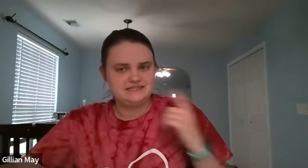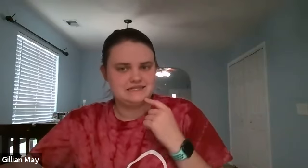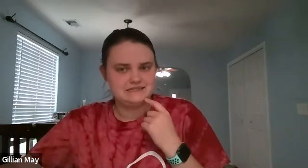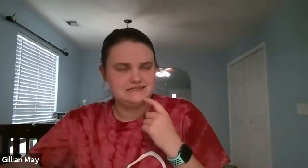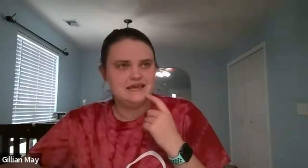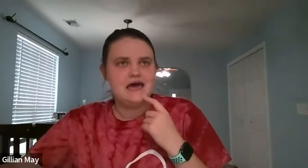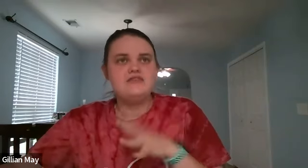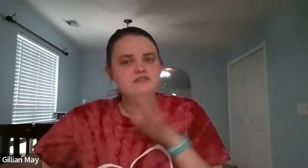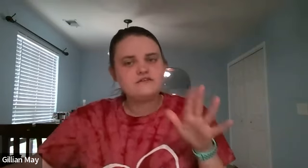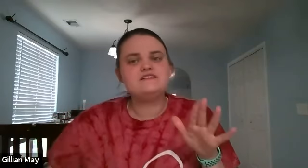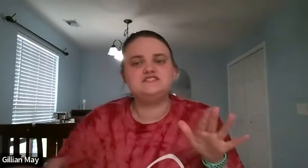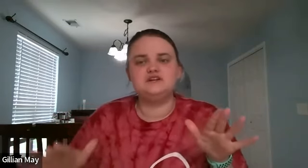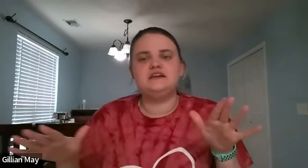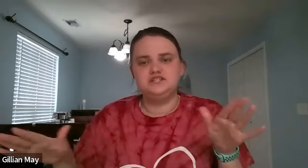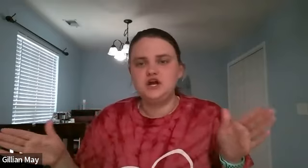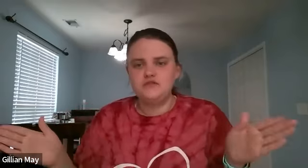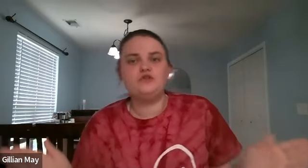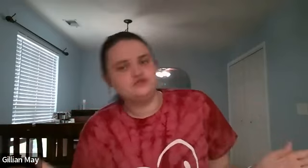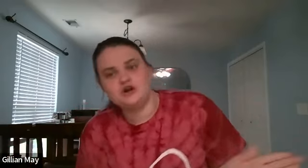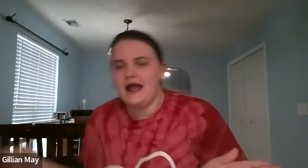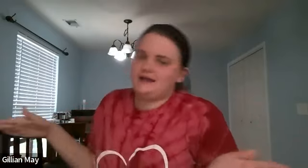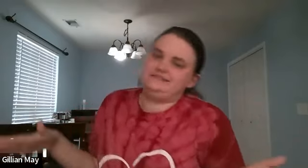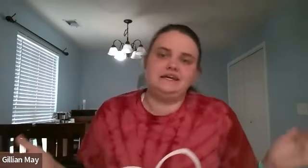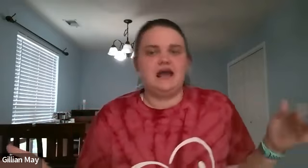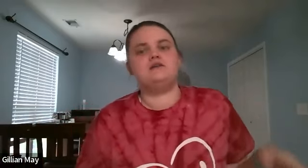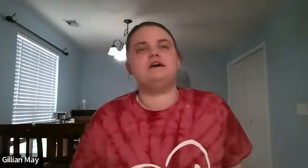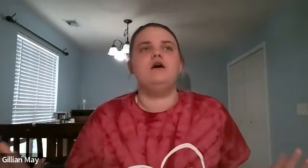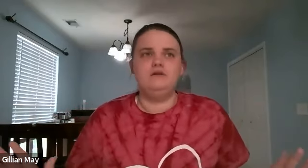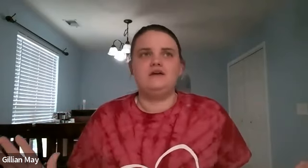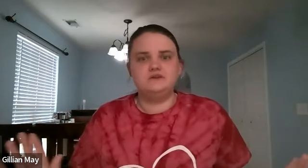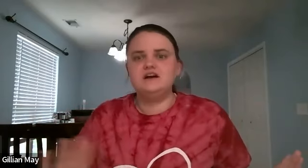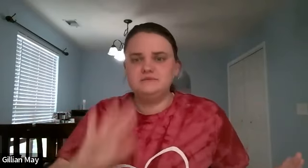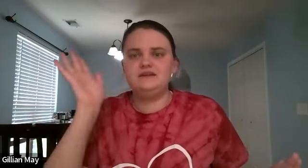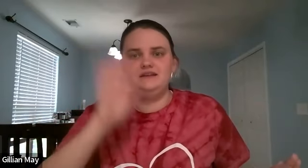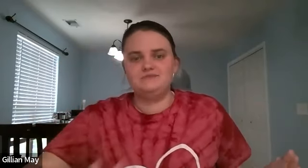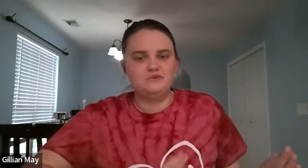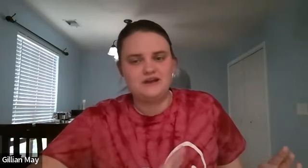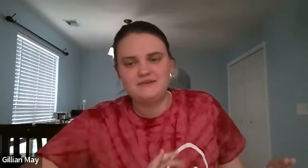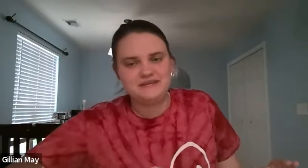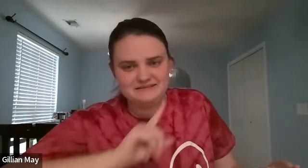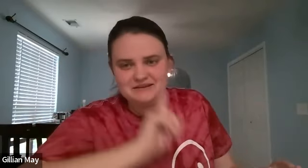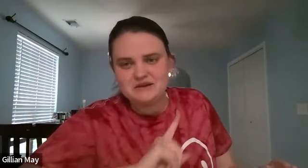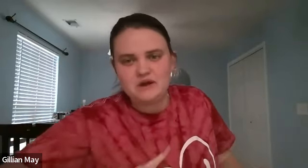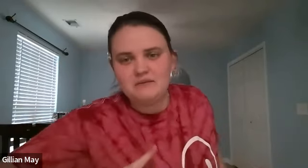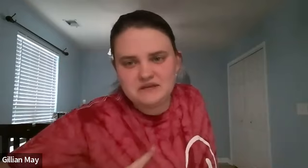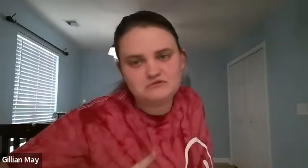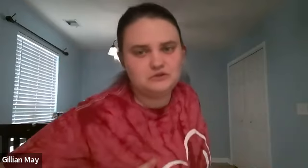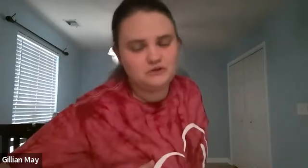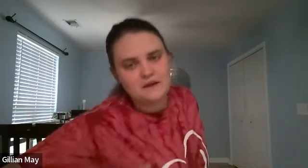this? And then they'll finally start like, they'll start acting it out. I'm like, okay, we're talking about an animal. We're not being rude.